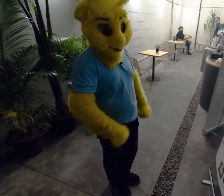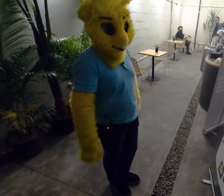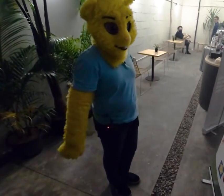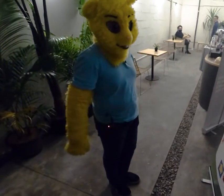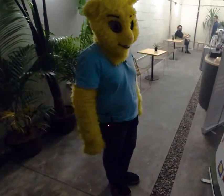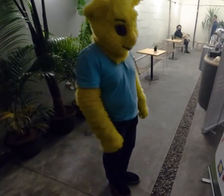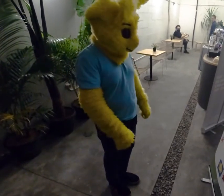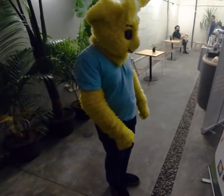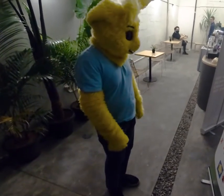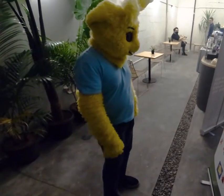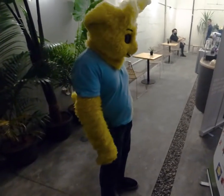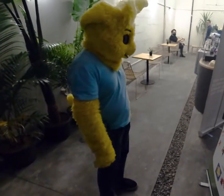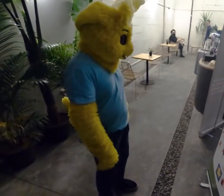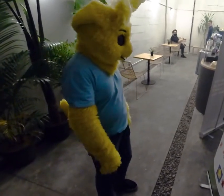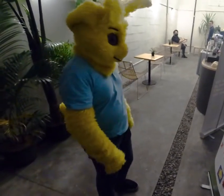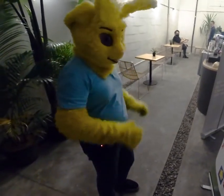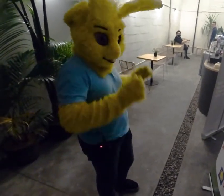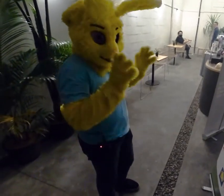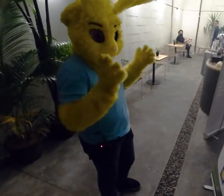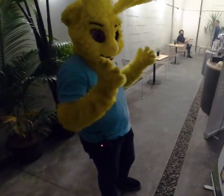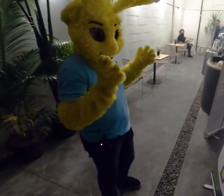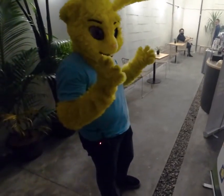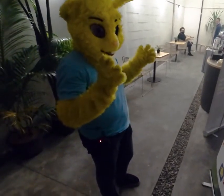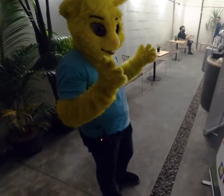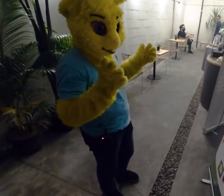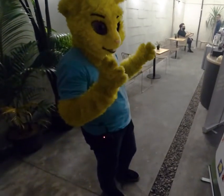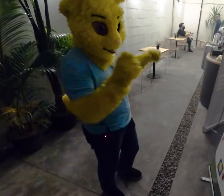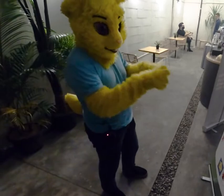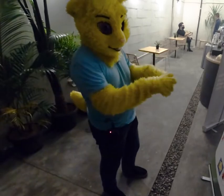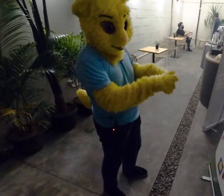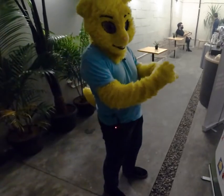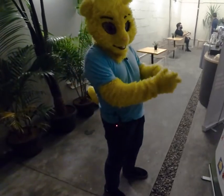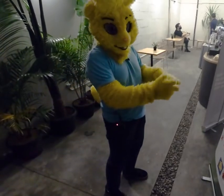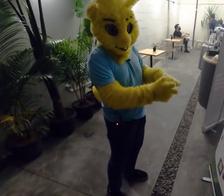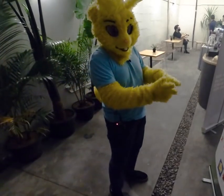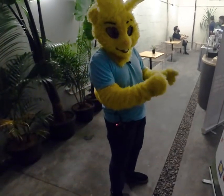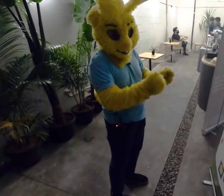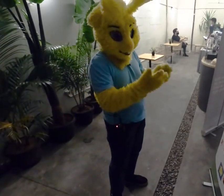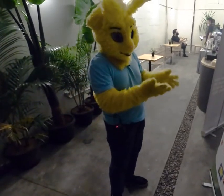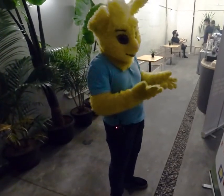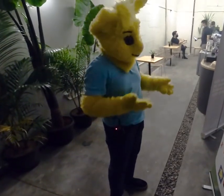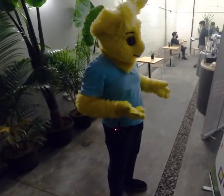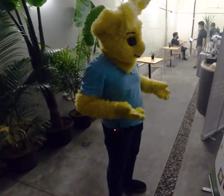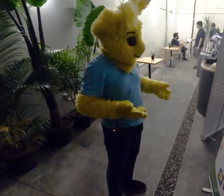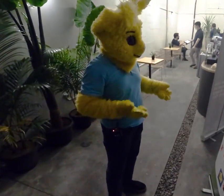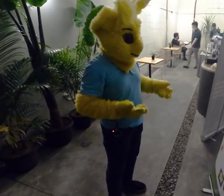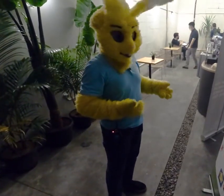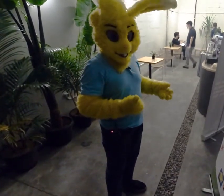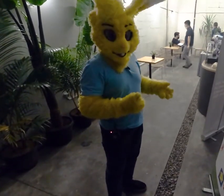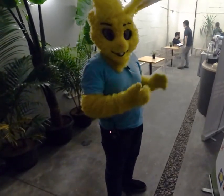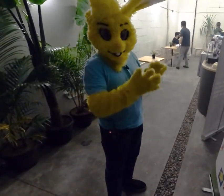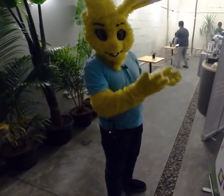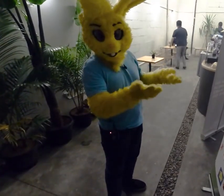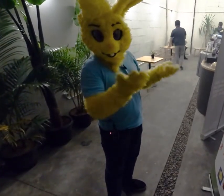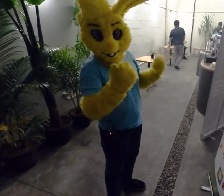and i don't know if this applicable to her as well since she's in japan and